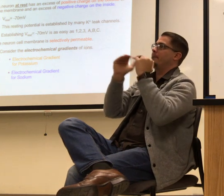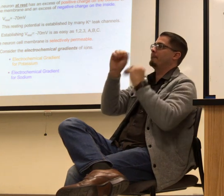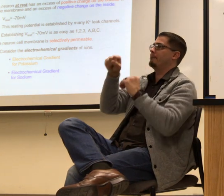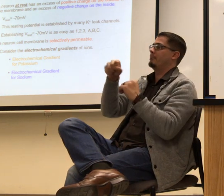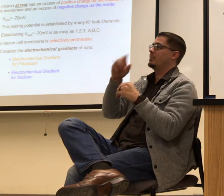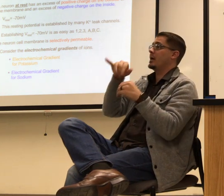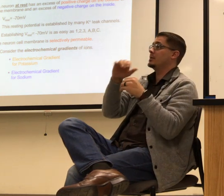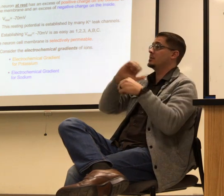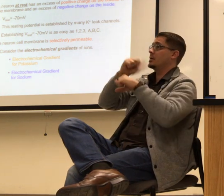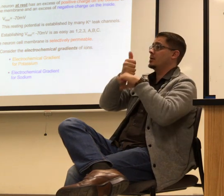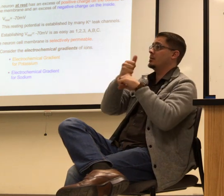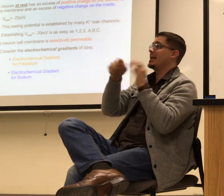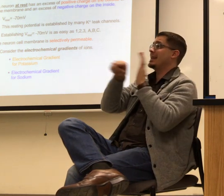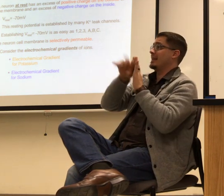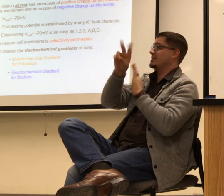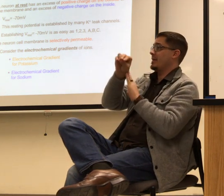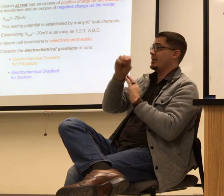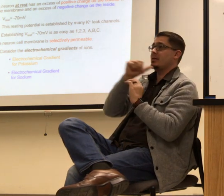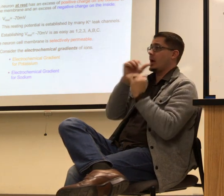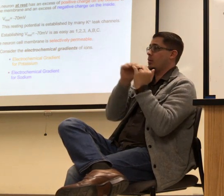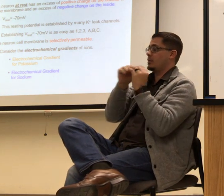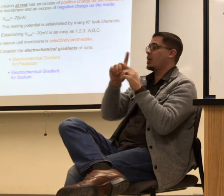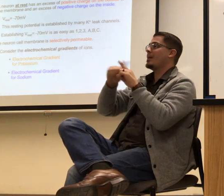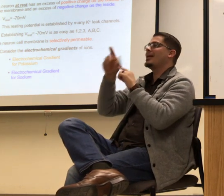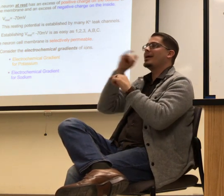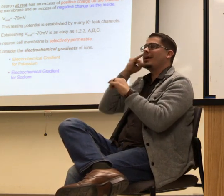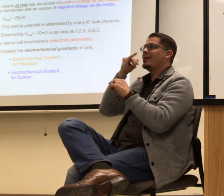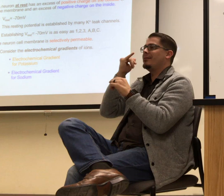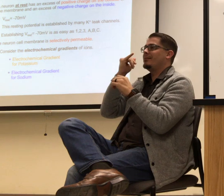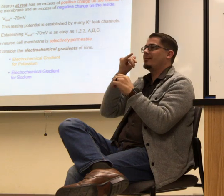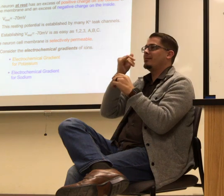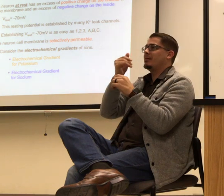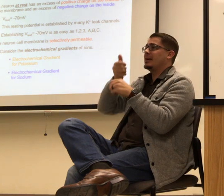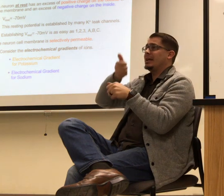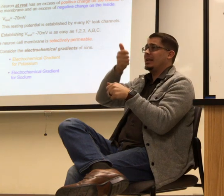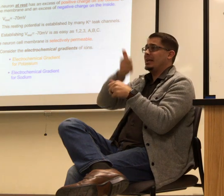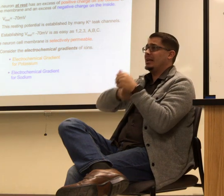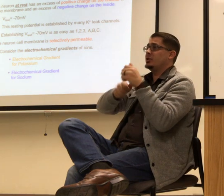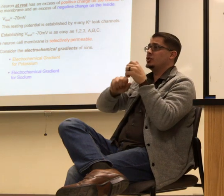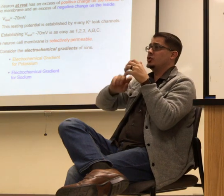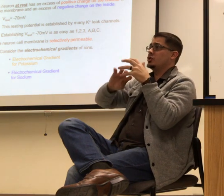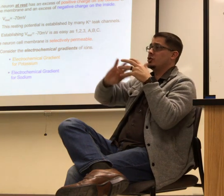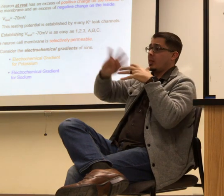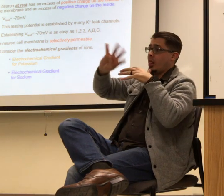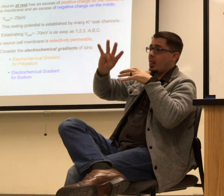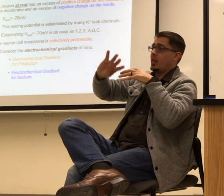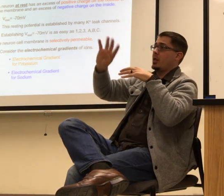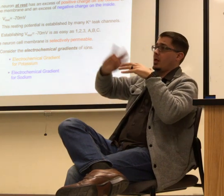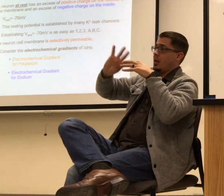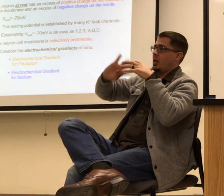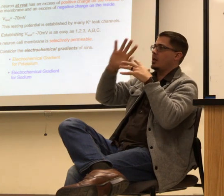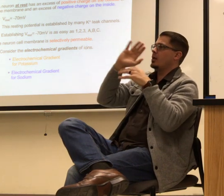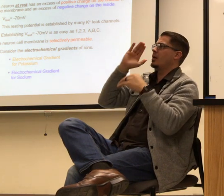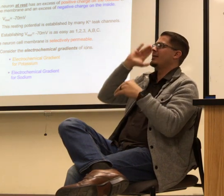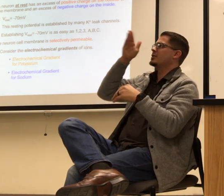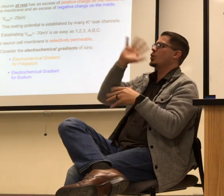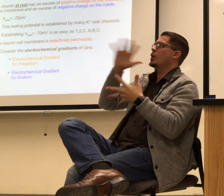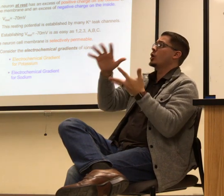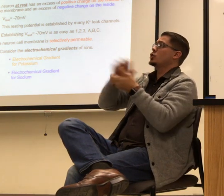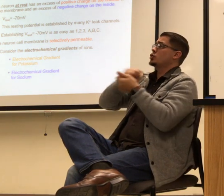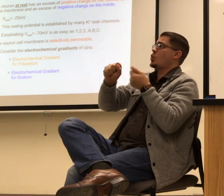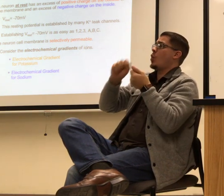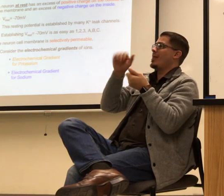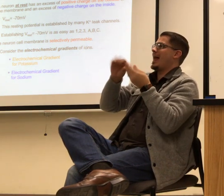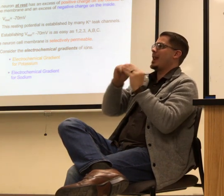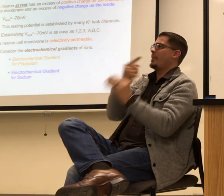negative 70, not equilibrium. But if you just let each of these keep leaking, you would destroy